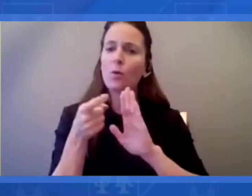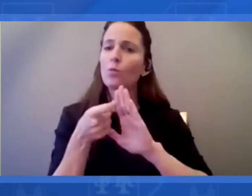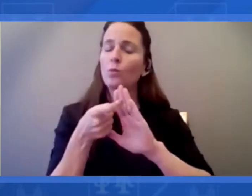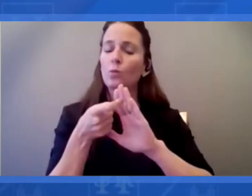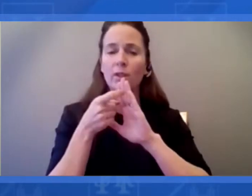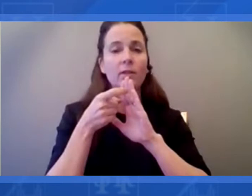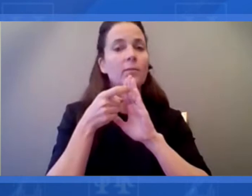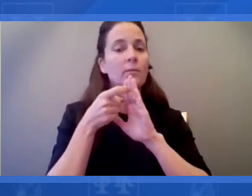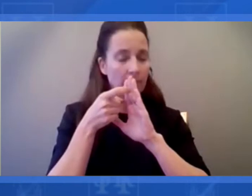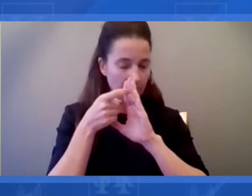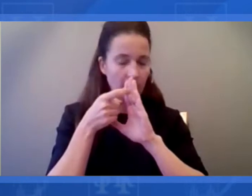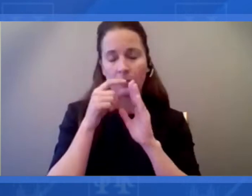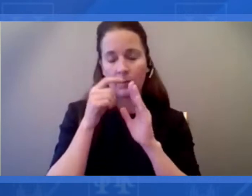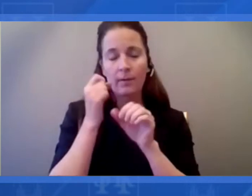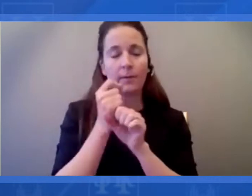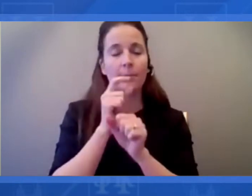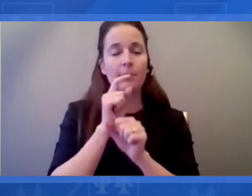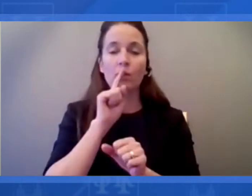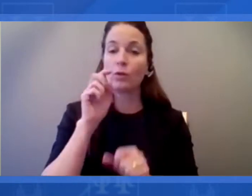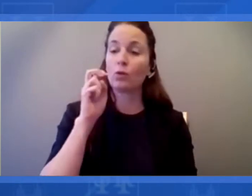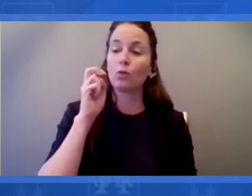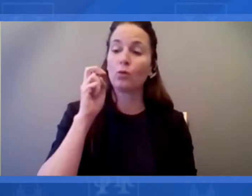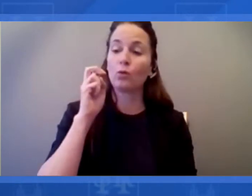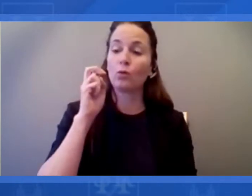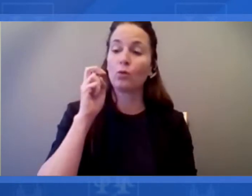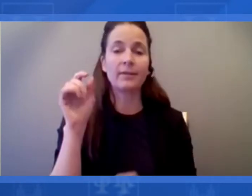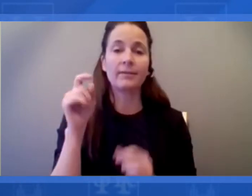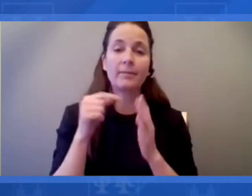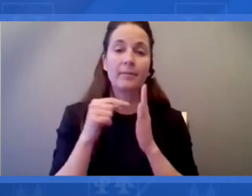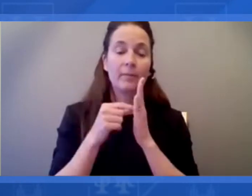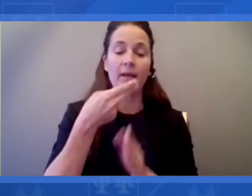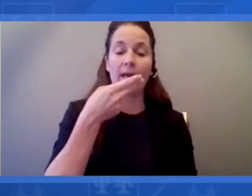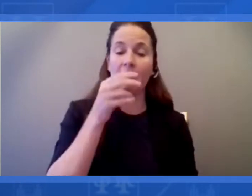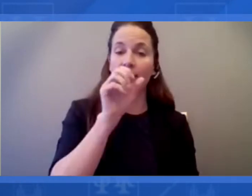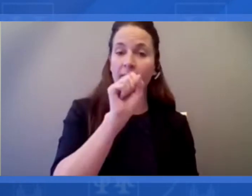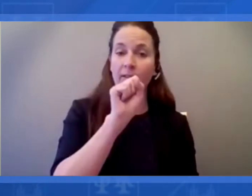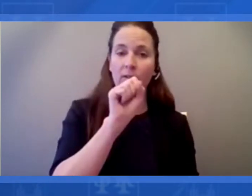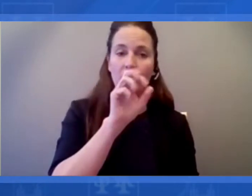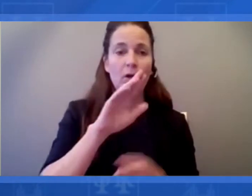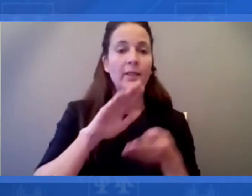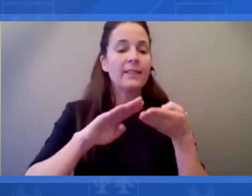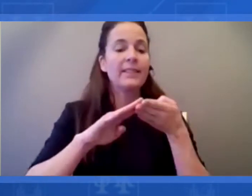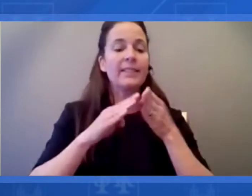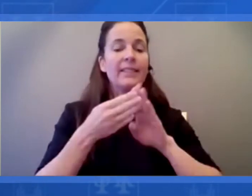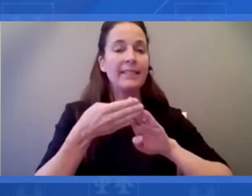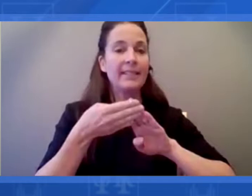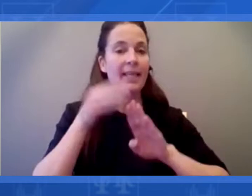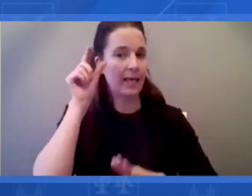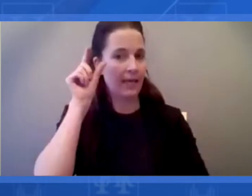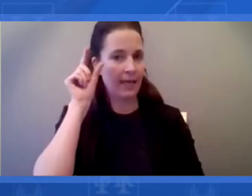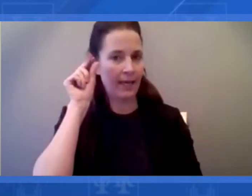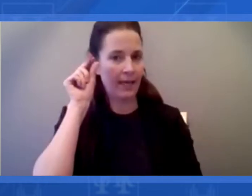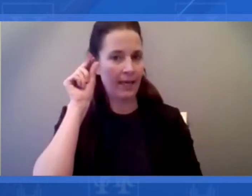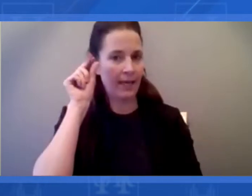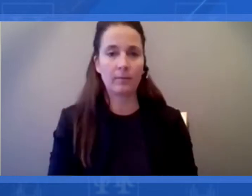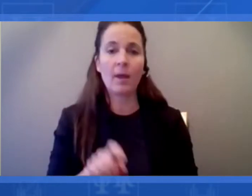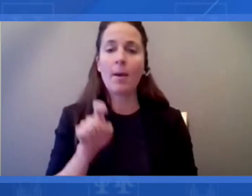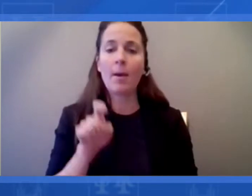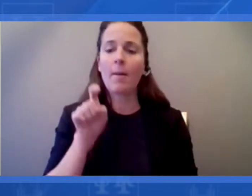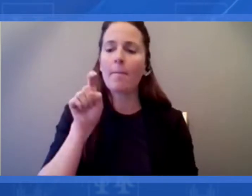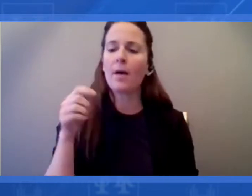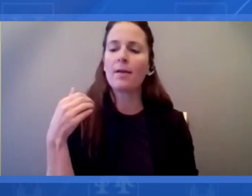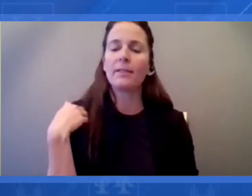transportation service providers, such as the HSR and City of Hamilton, to hold one public meeting